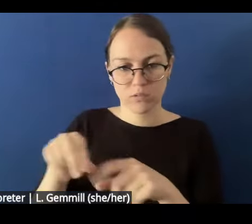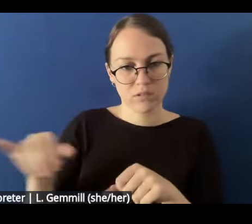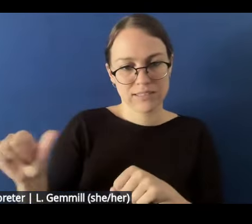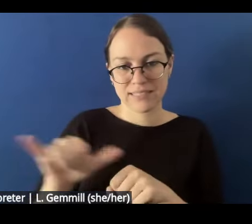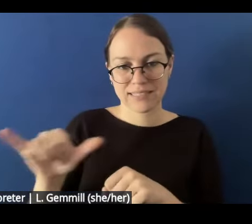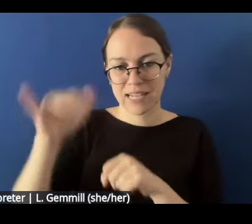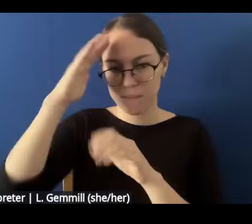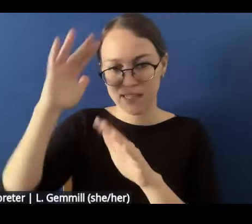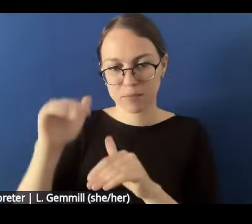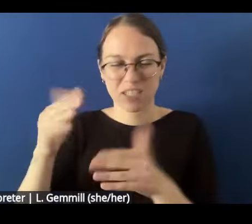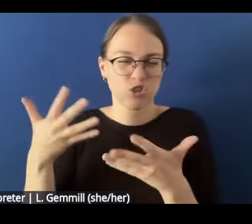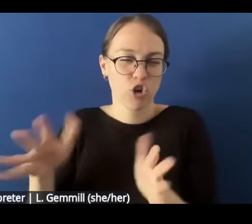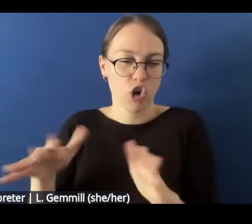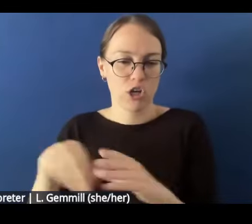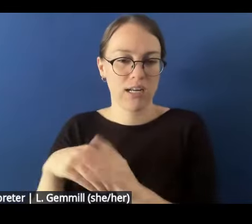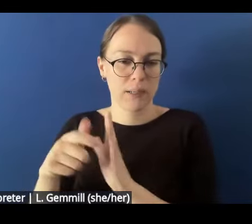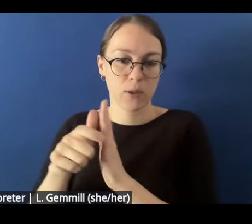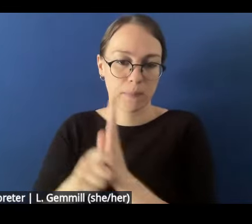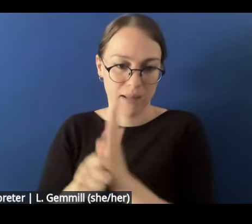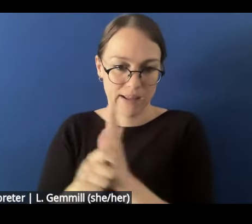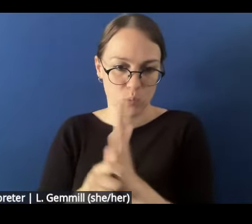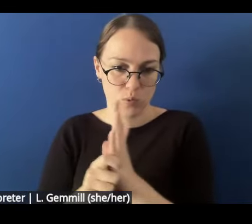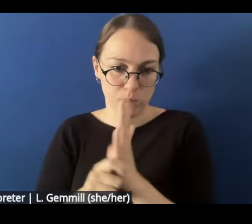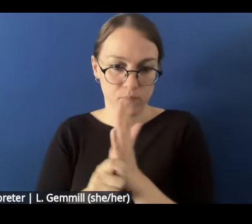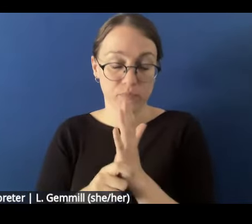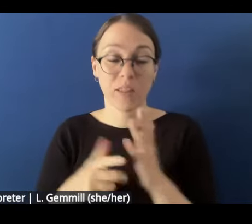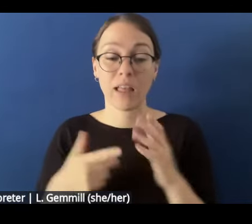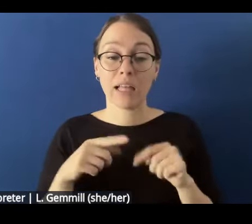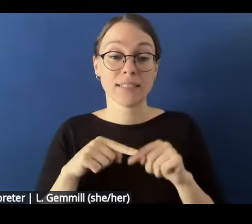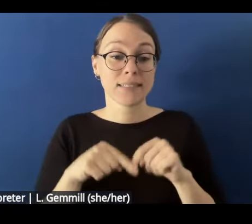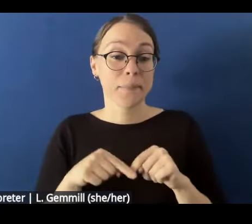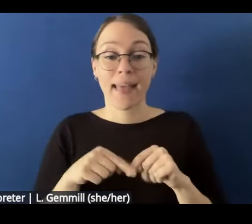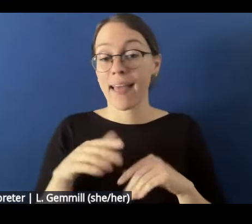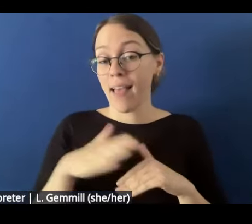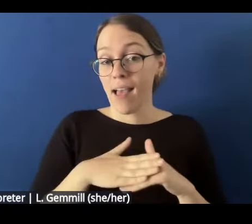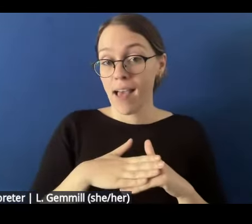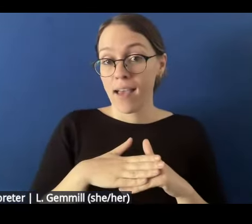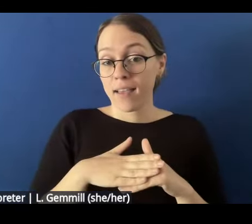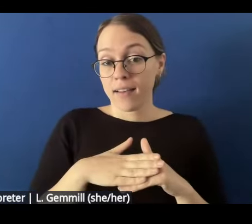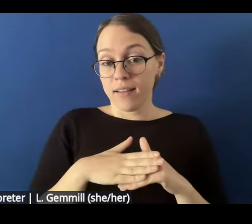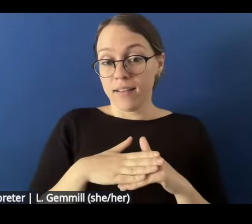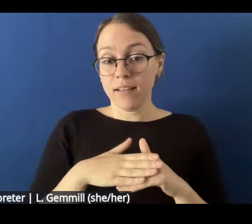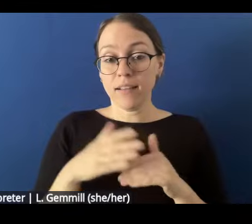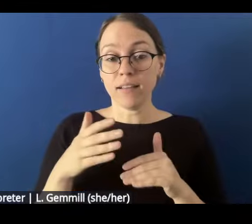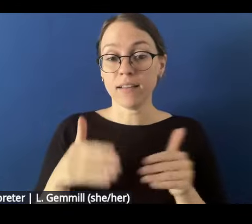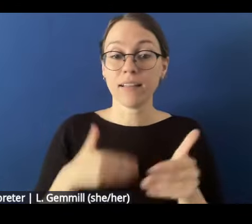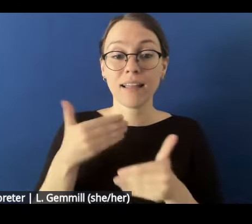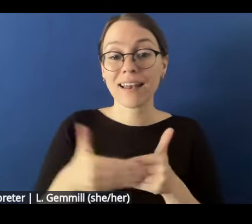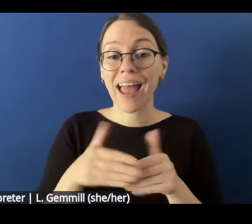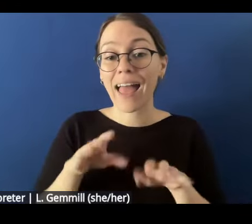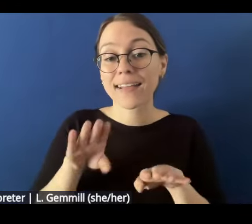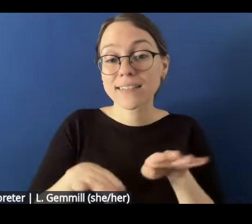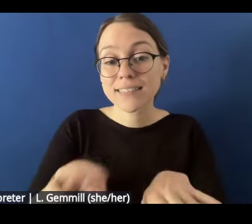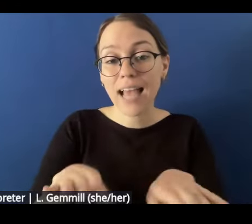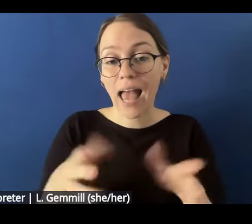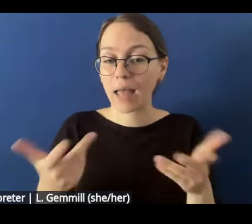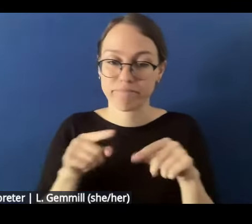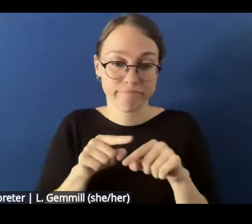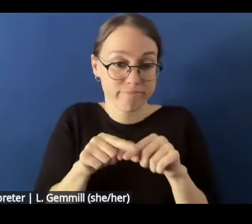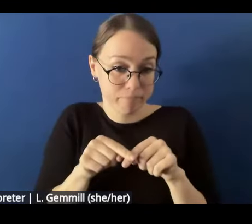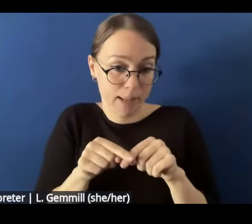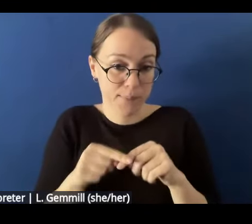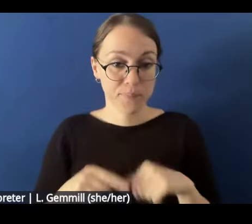already. And that depending on kind of the next steps, there are certain actions that may be taken. If we